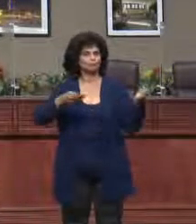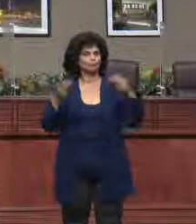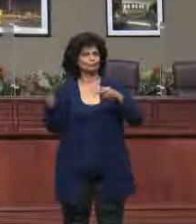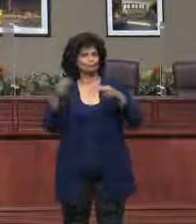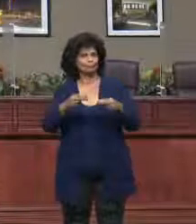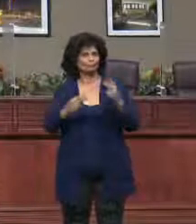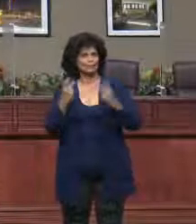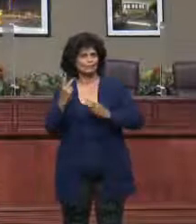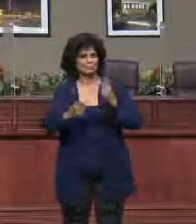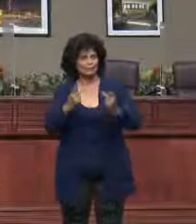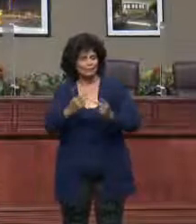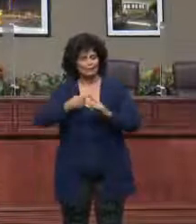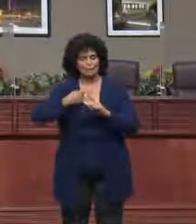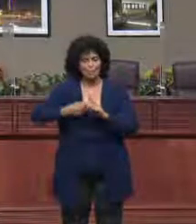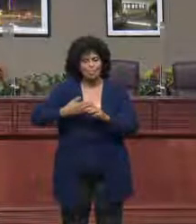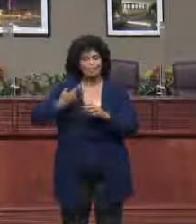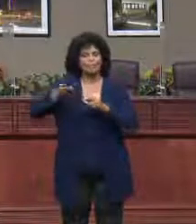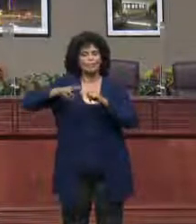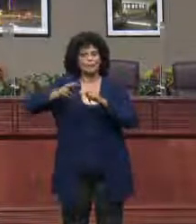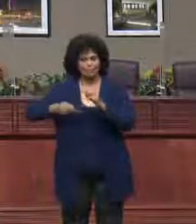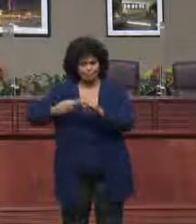month over month."